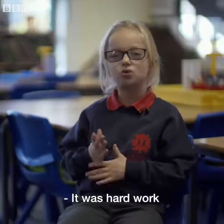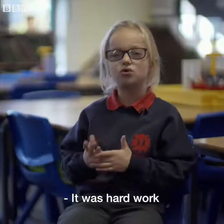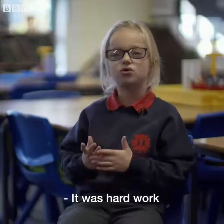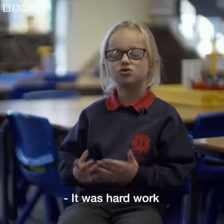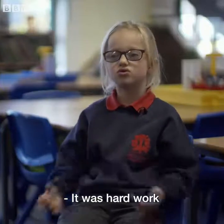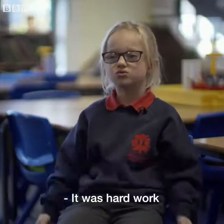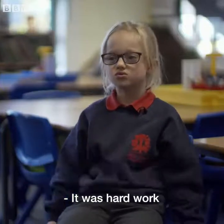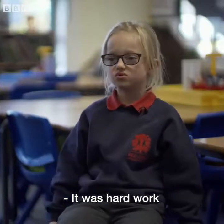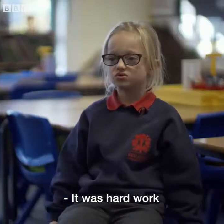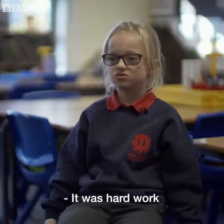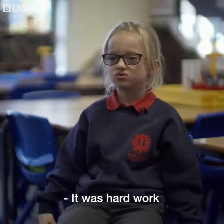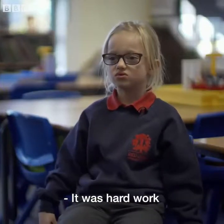It was hard work